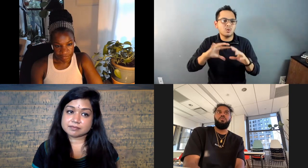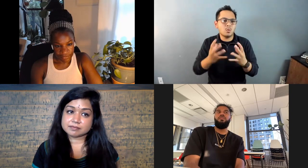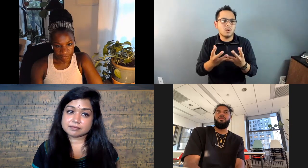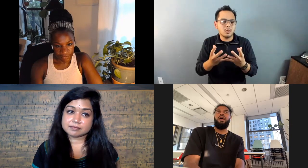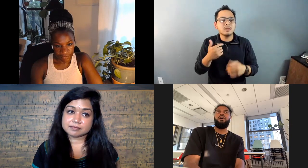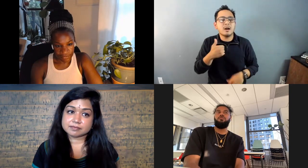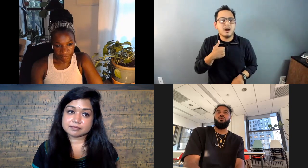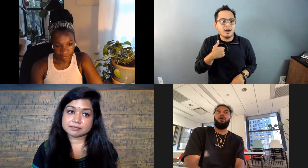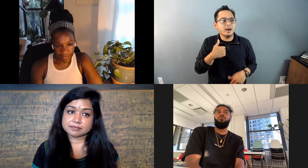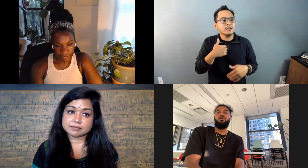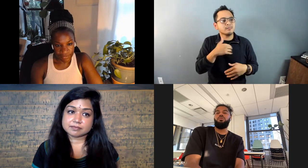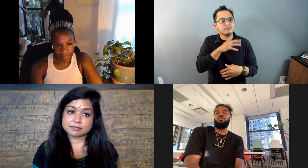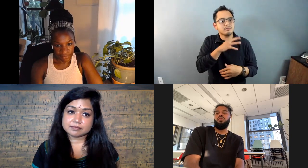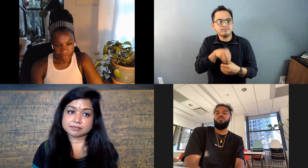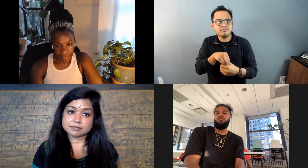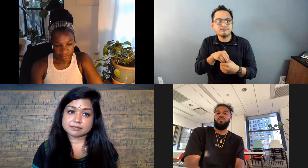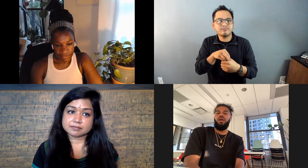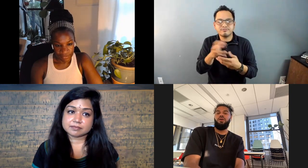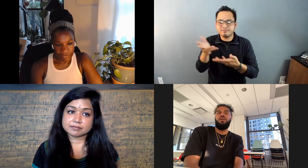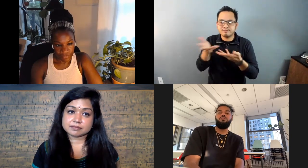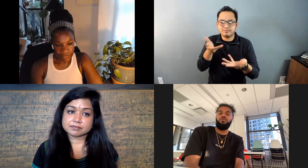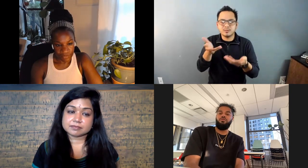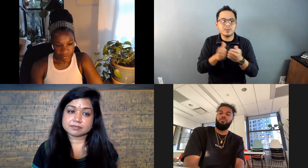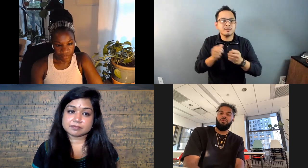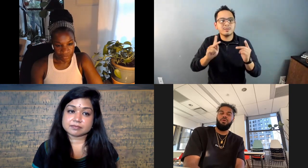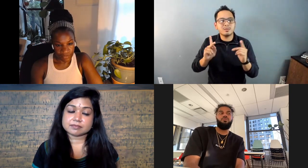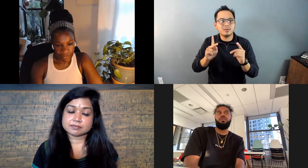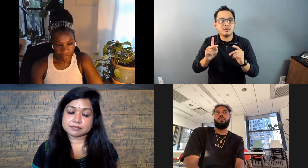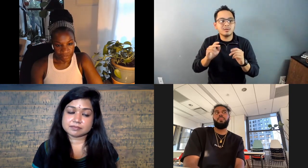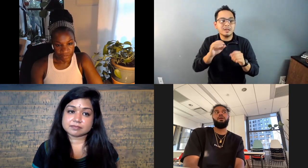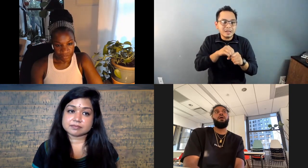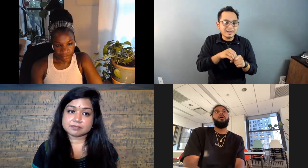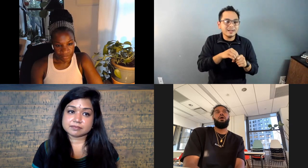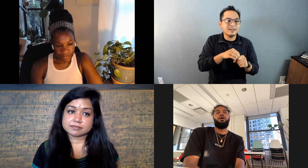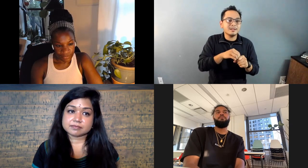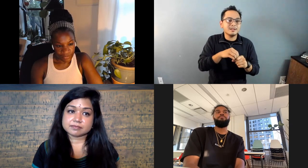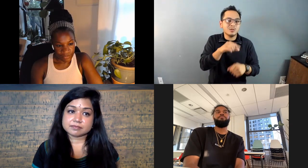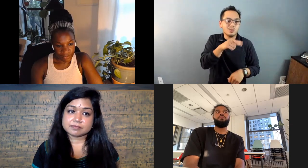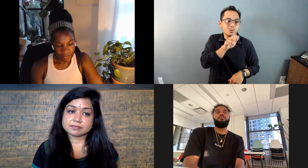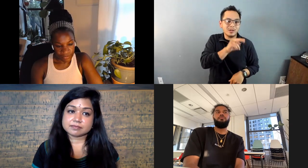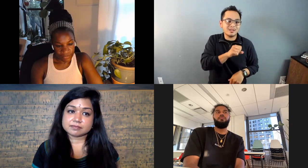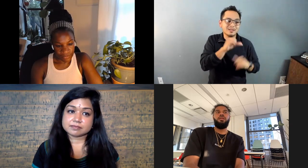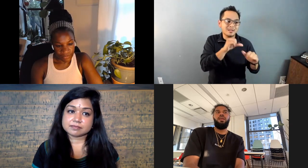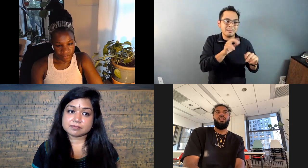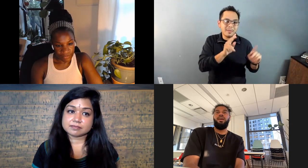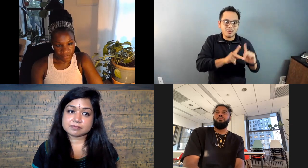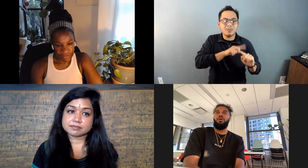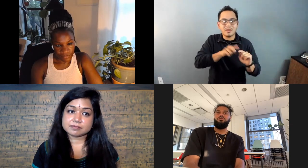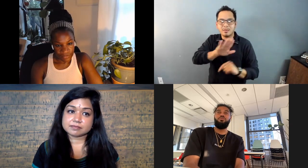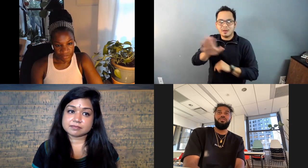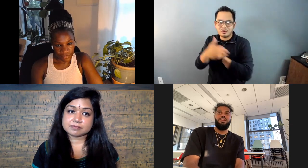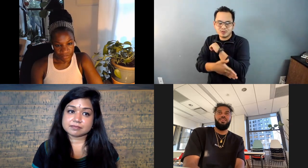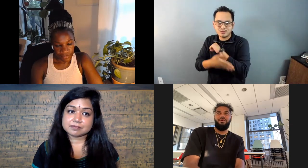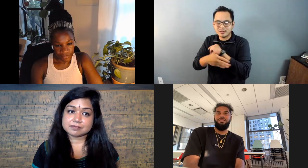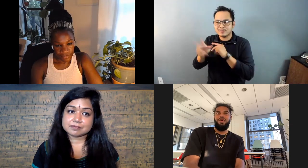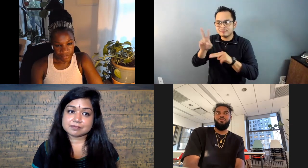I'm aware of my world, and I think that's the best I can personally do. I can't pay attention yeah, to what 80 million people